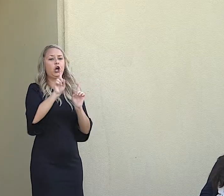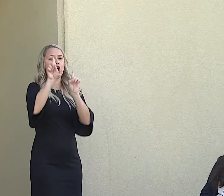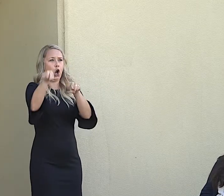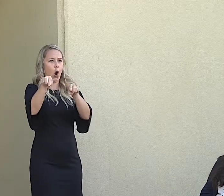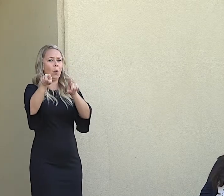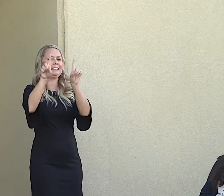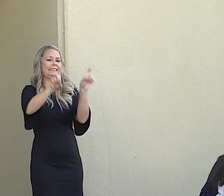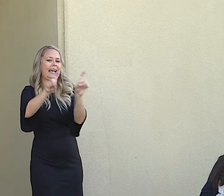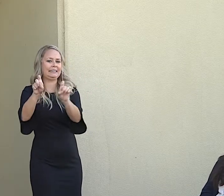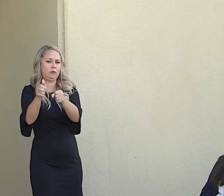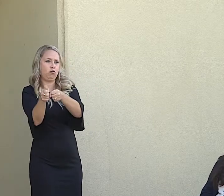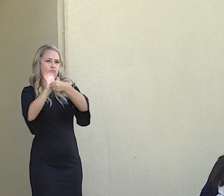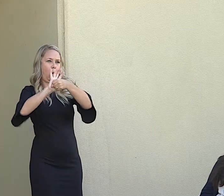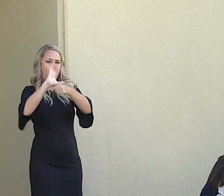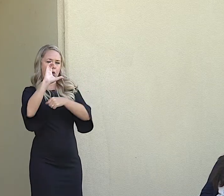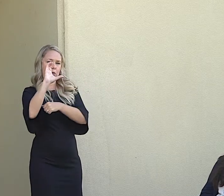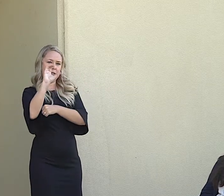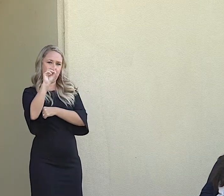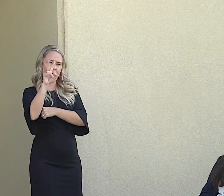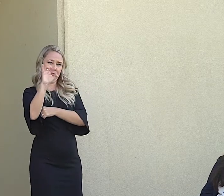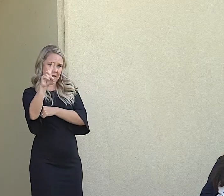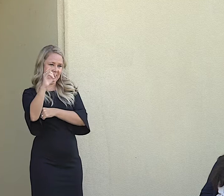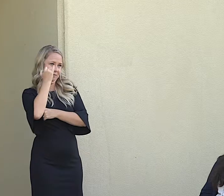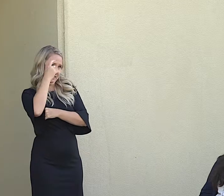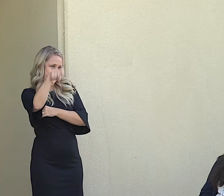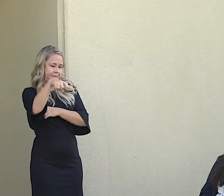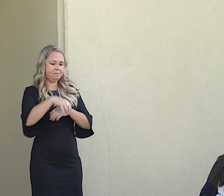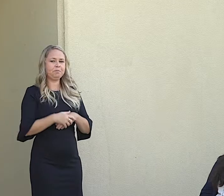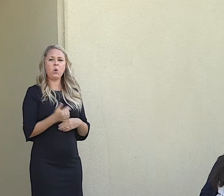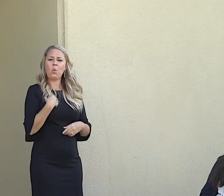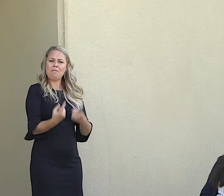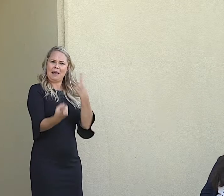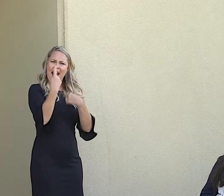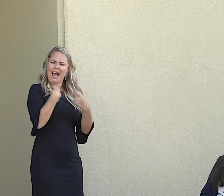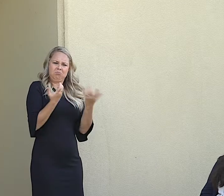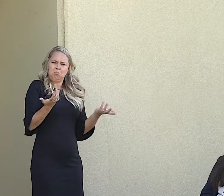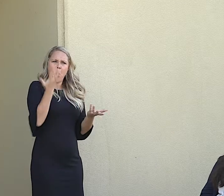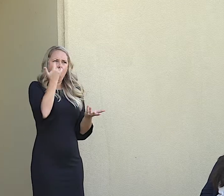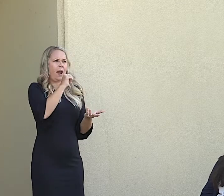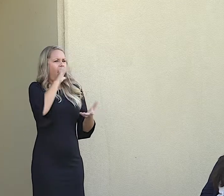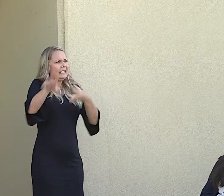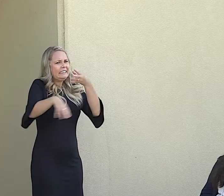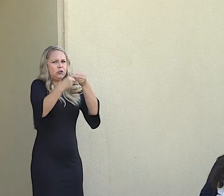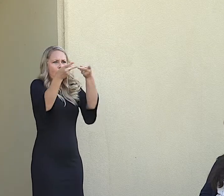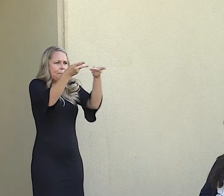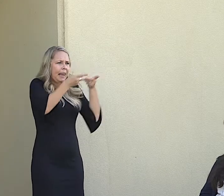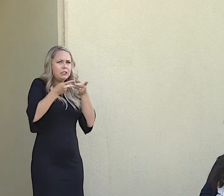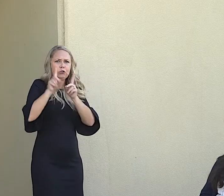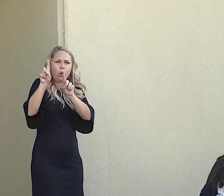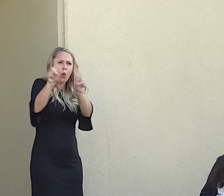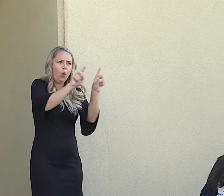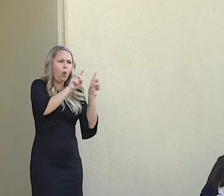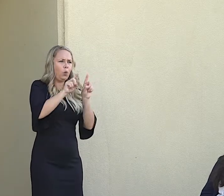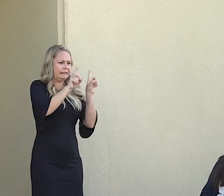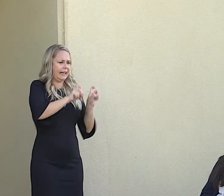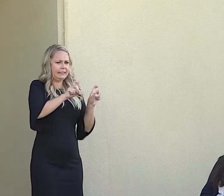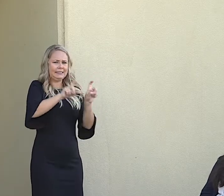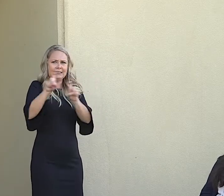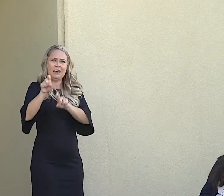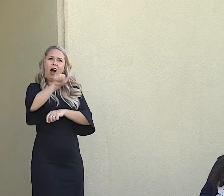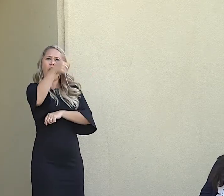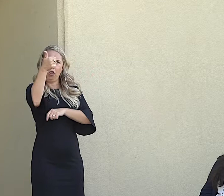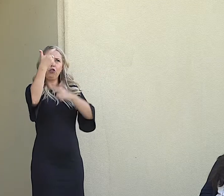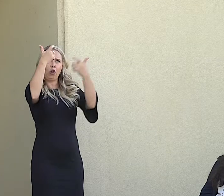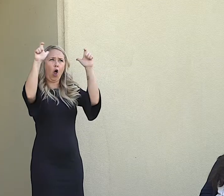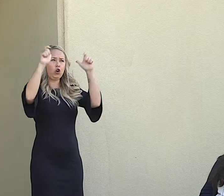at that site location. We've also been asked a number of times, what about additional site locations? Duval County and some of the other larger